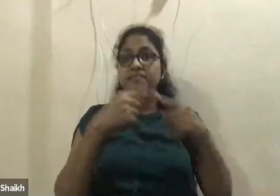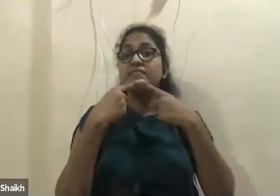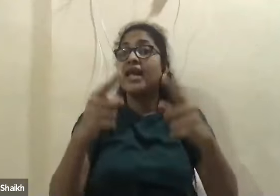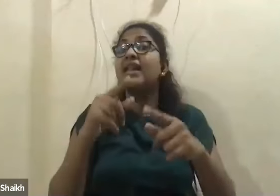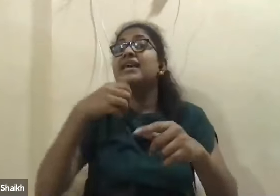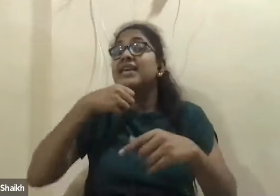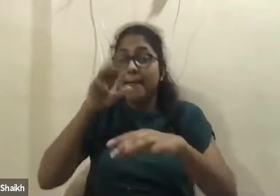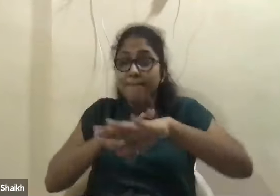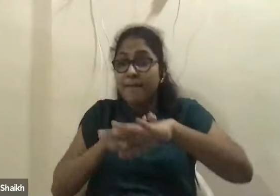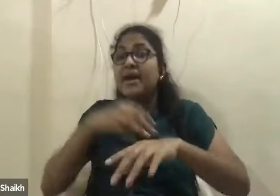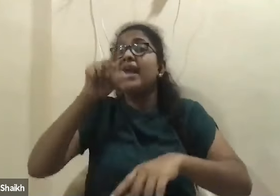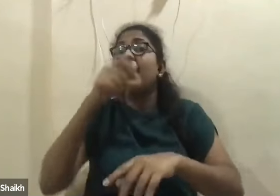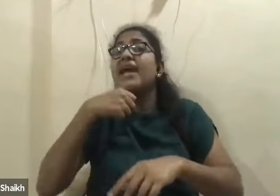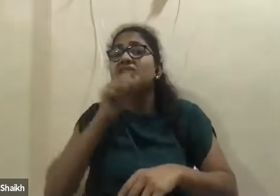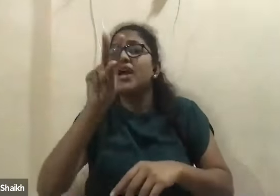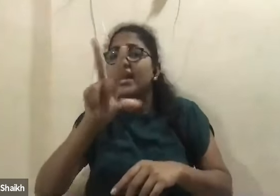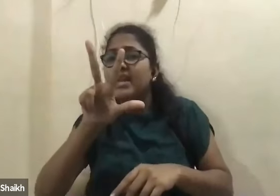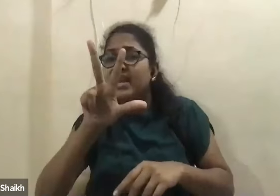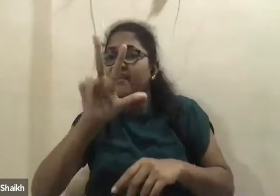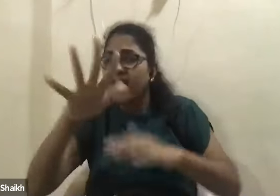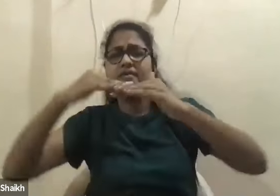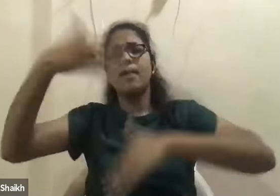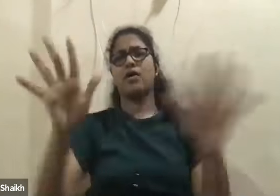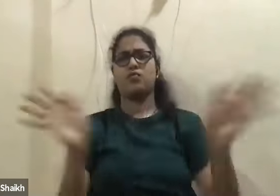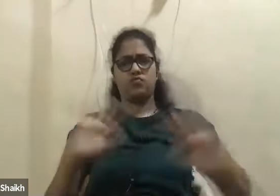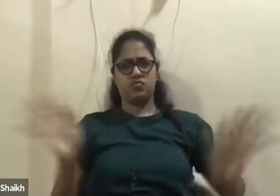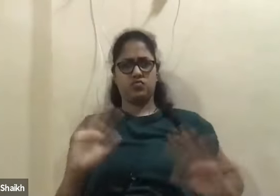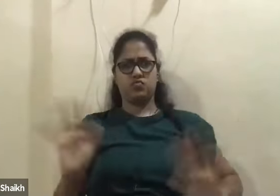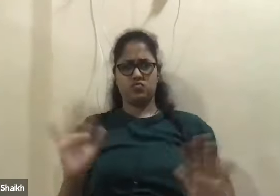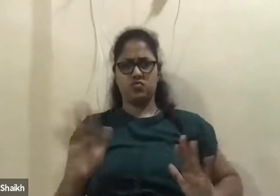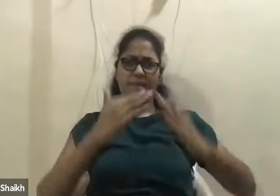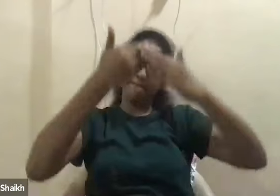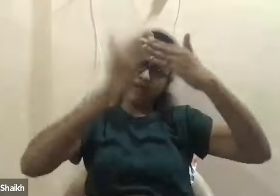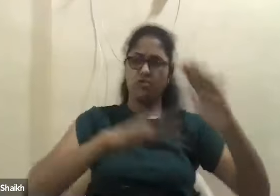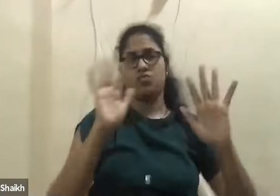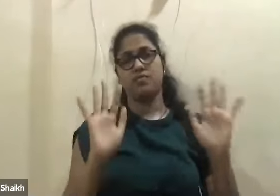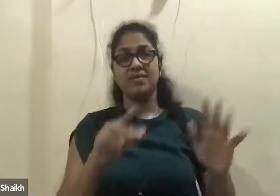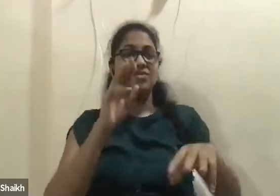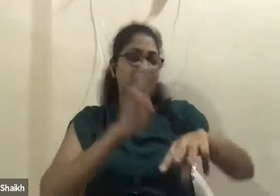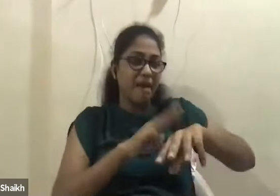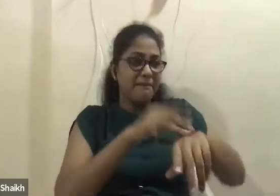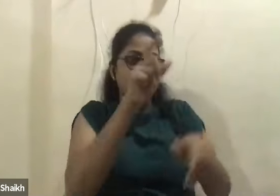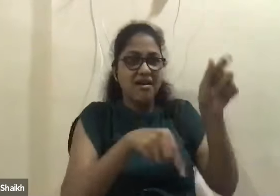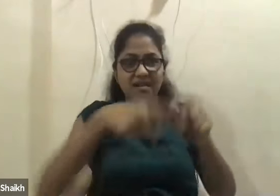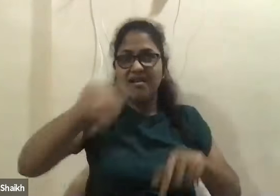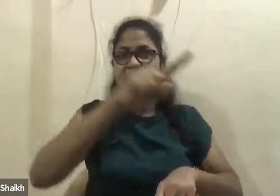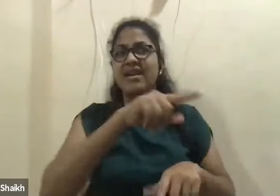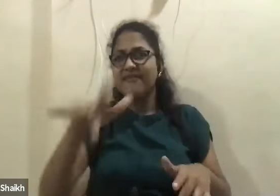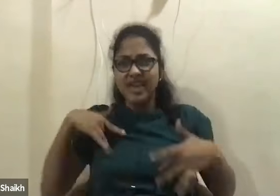age. So in case you find that the trustees are, wearing out, or